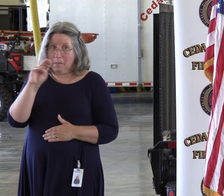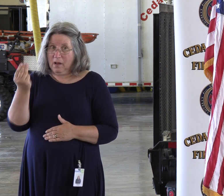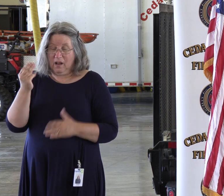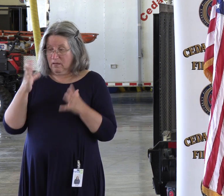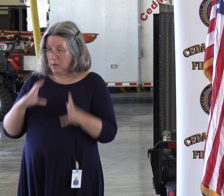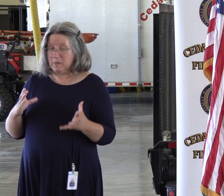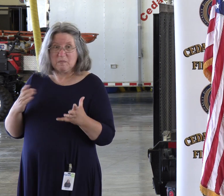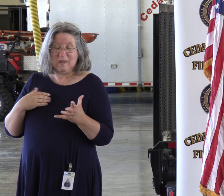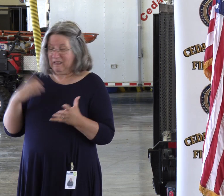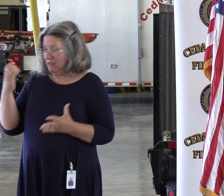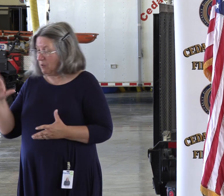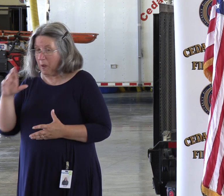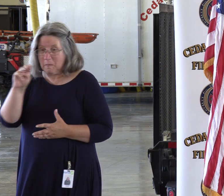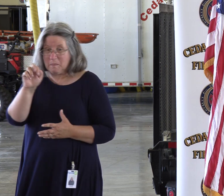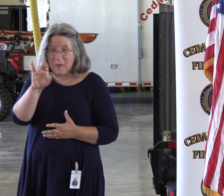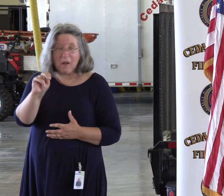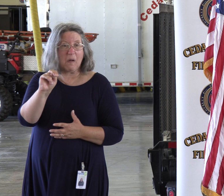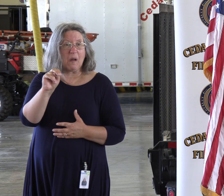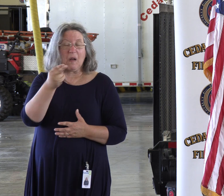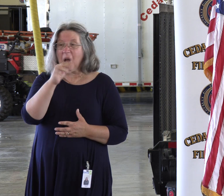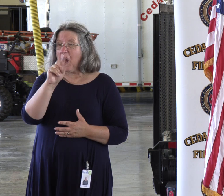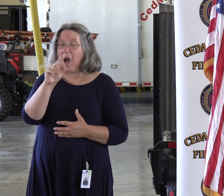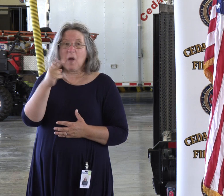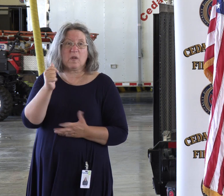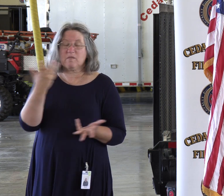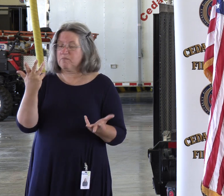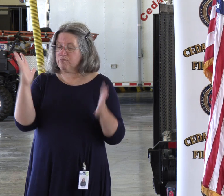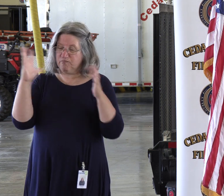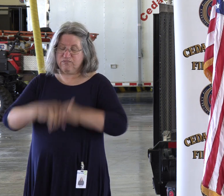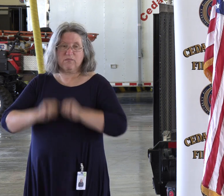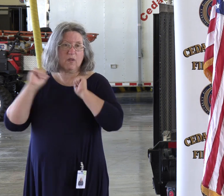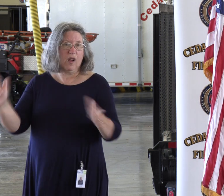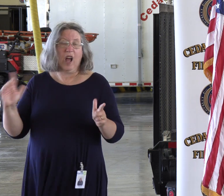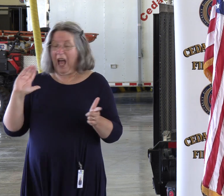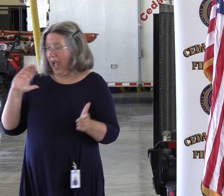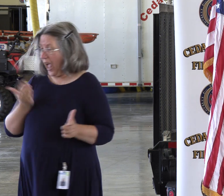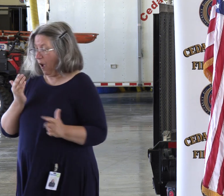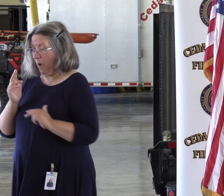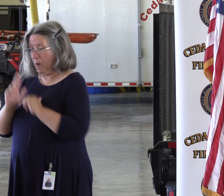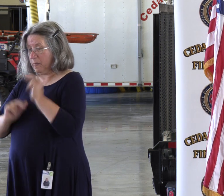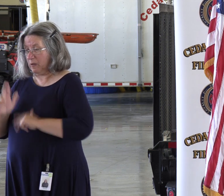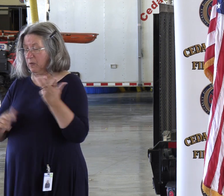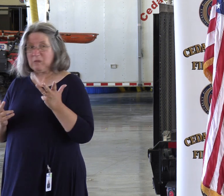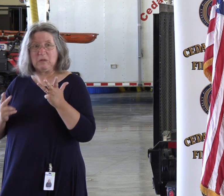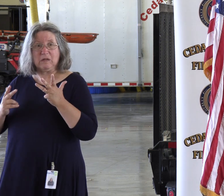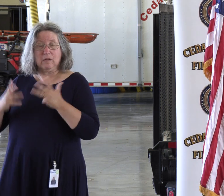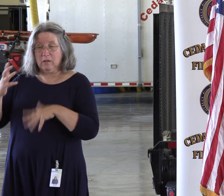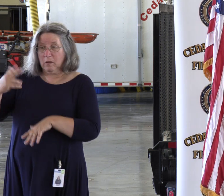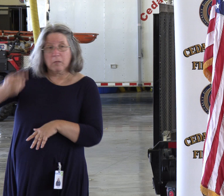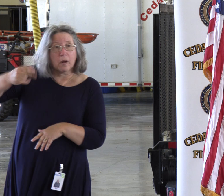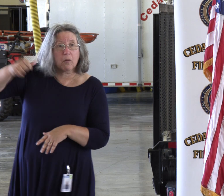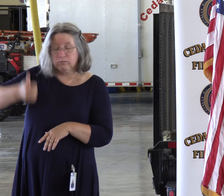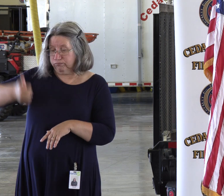and Hiawatha. And IMON's plant suffered significant damage. Currently, as of